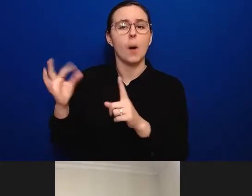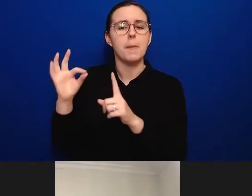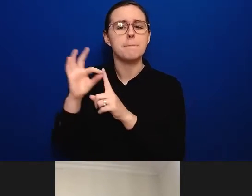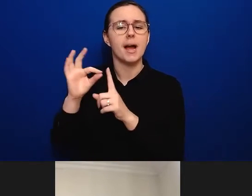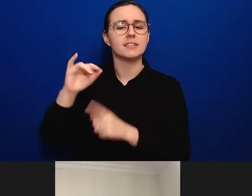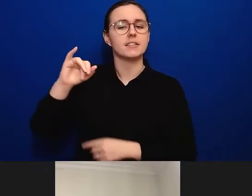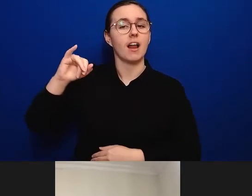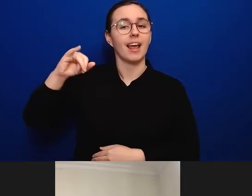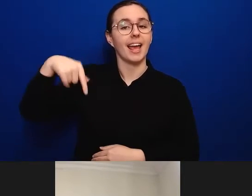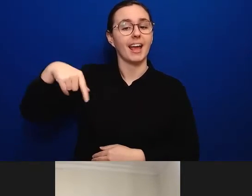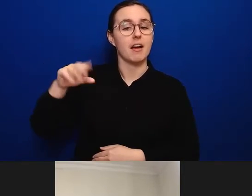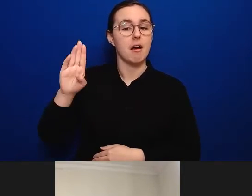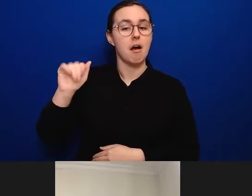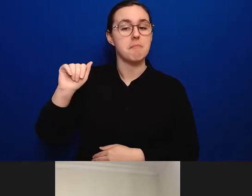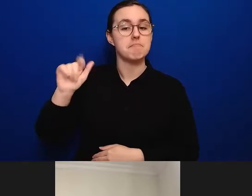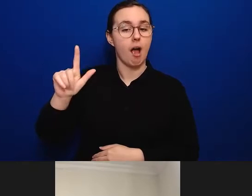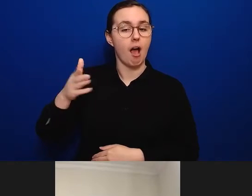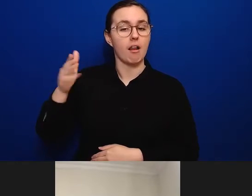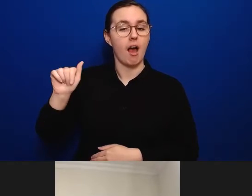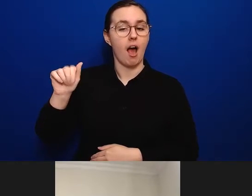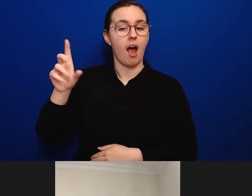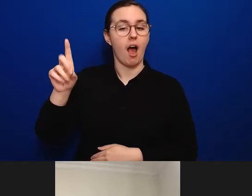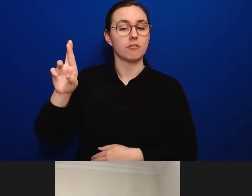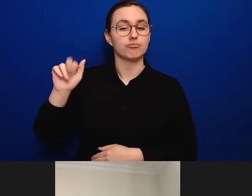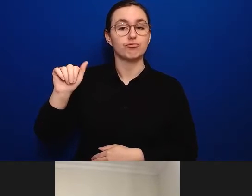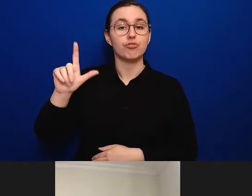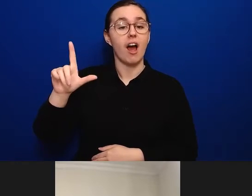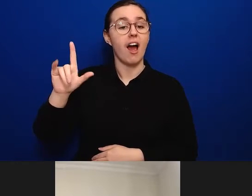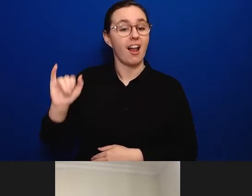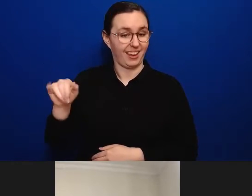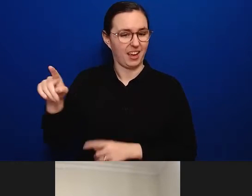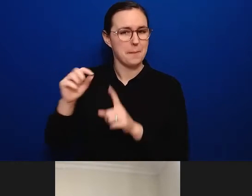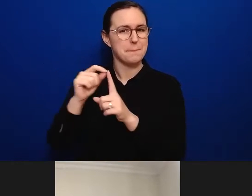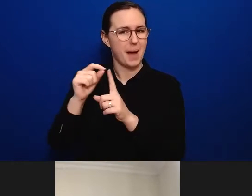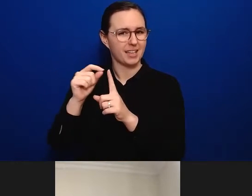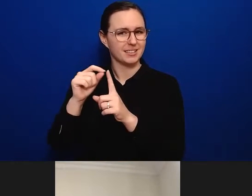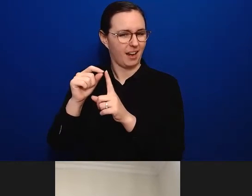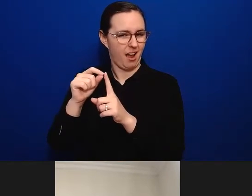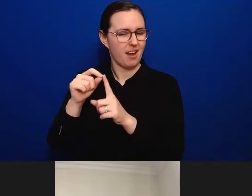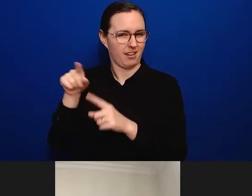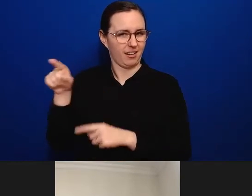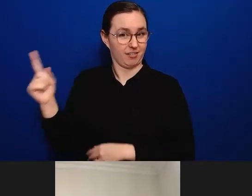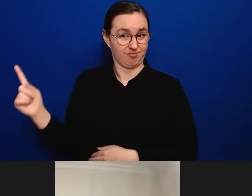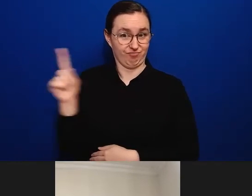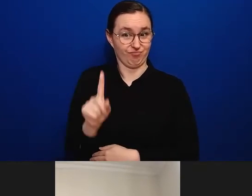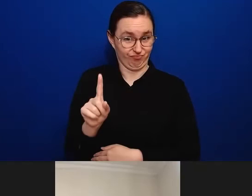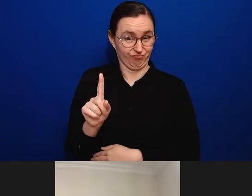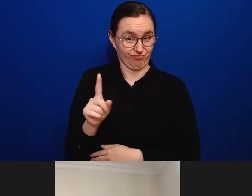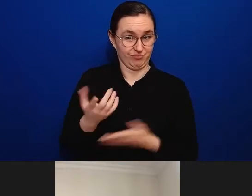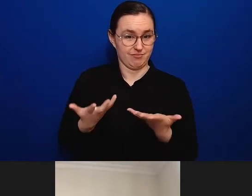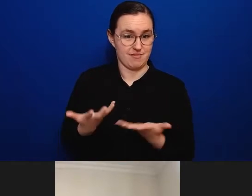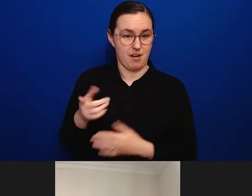member in Pakistan. And Iqbal has also taken part in the